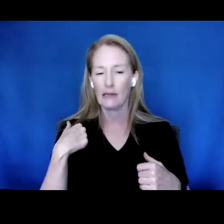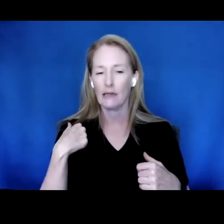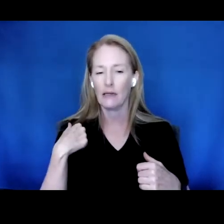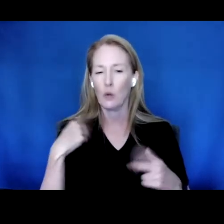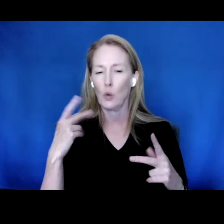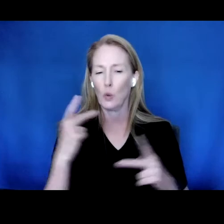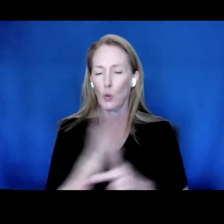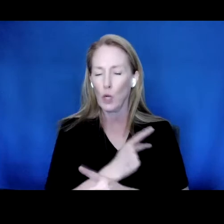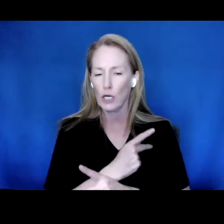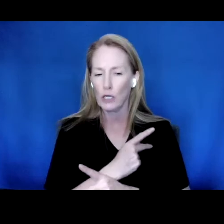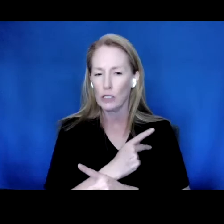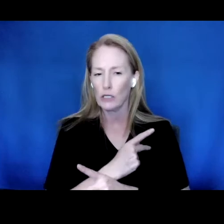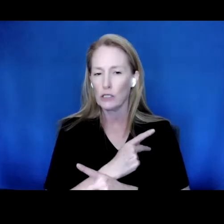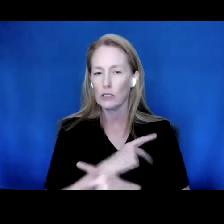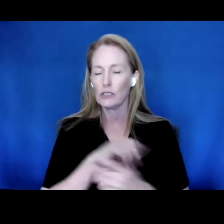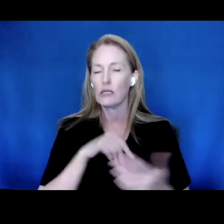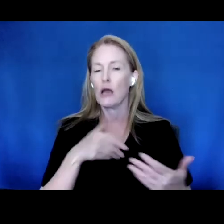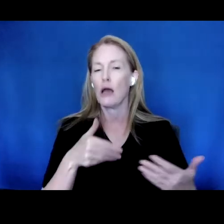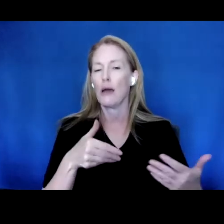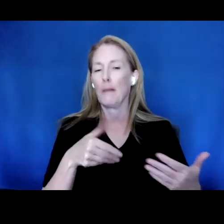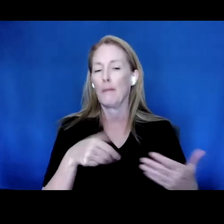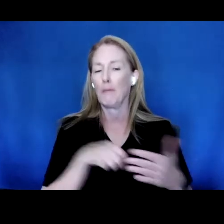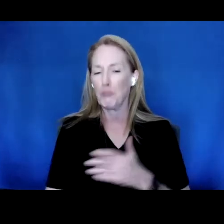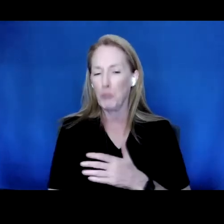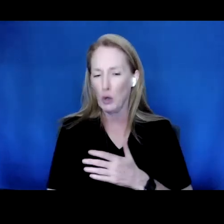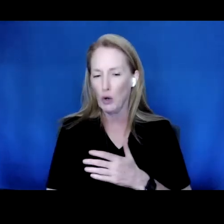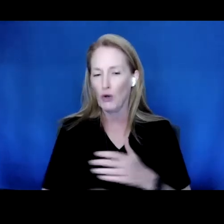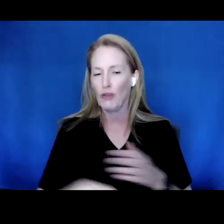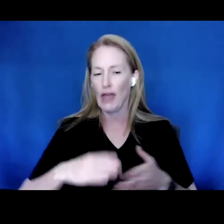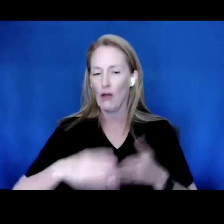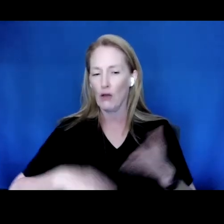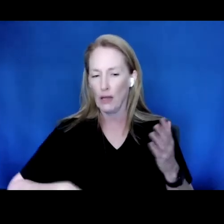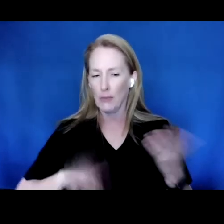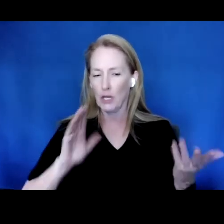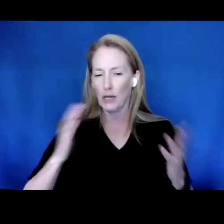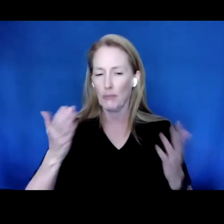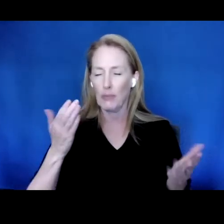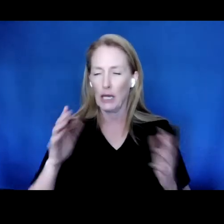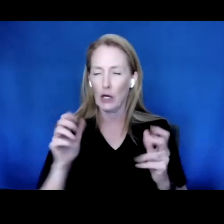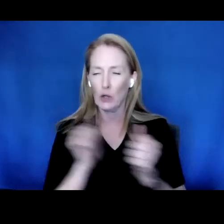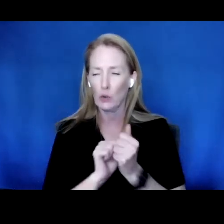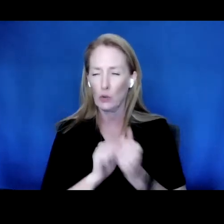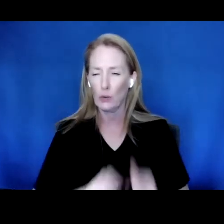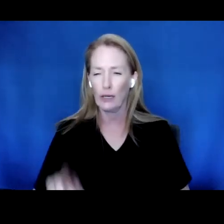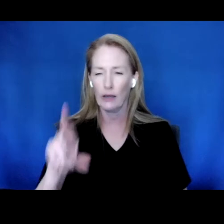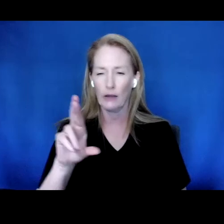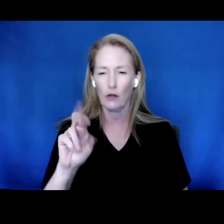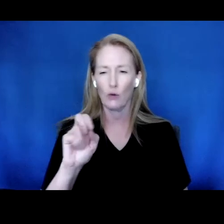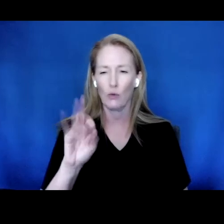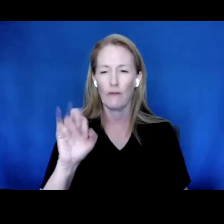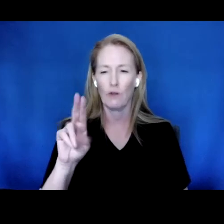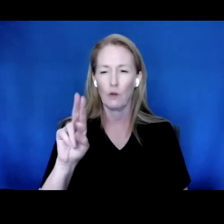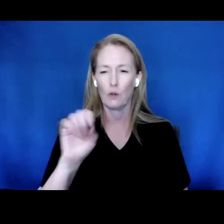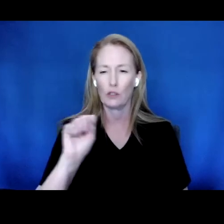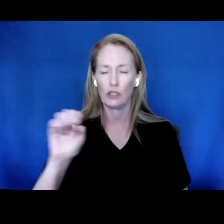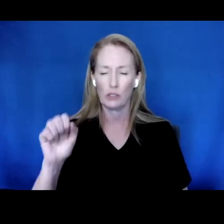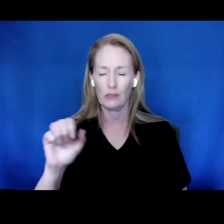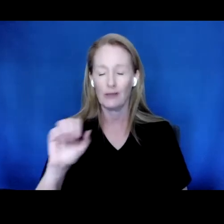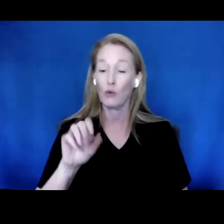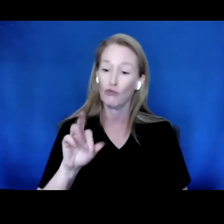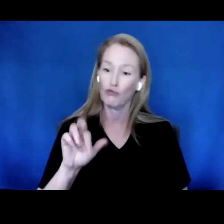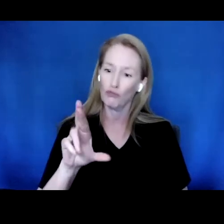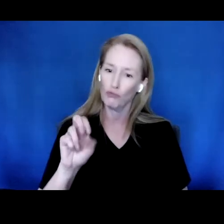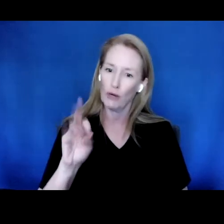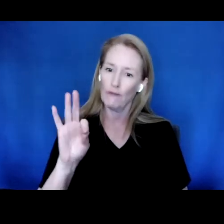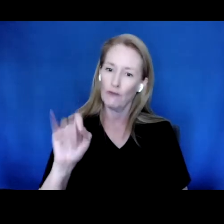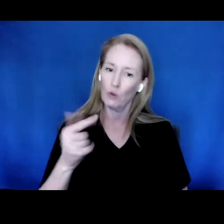the US, refugee or other immigrant status. Is that something that you have been able to look at? Or is that something that a study in